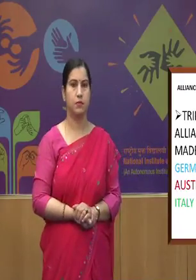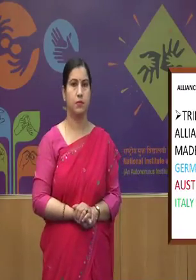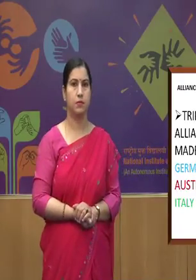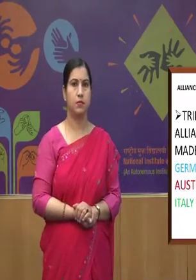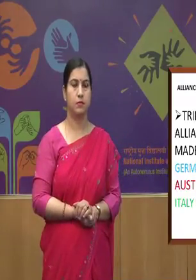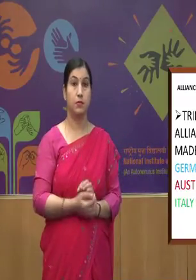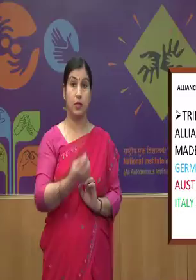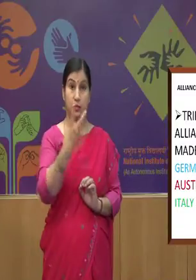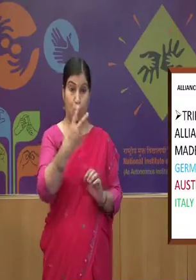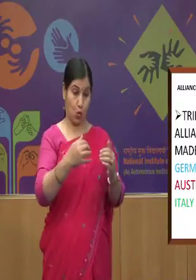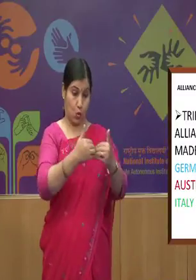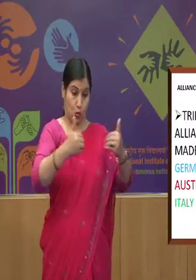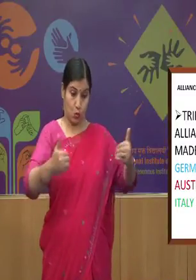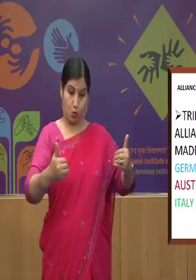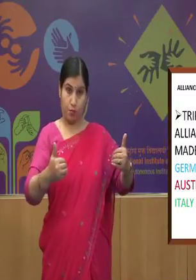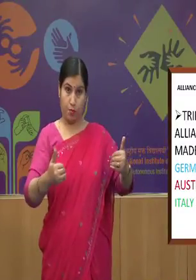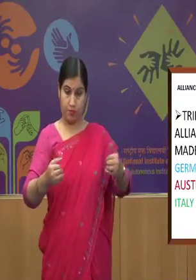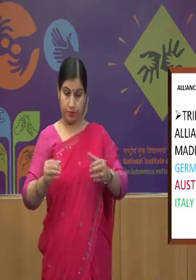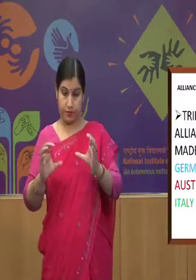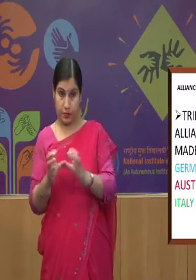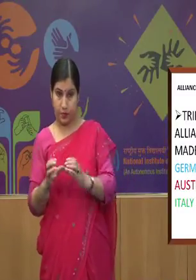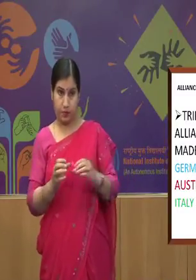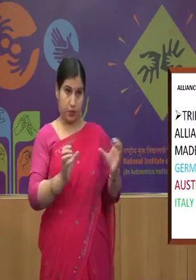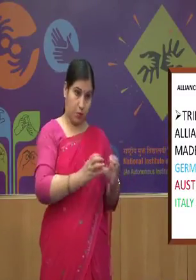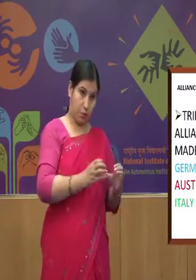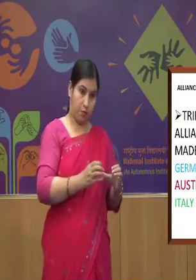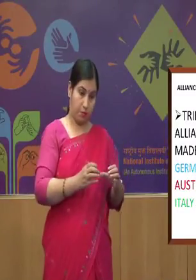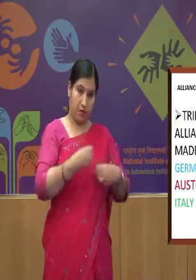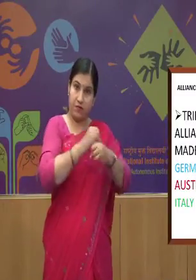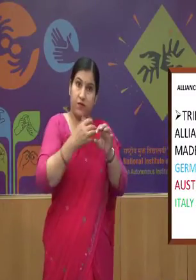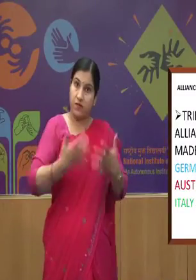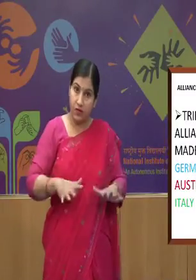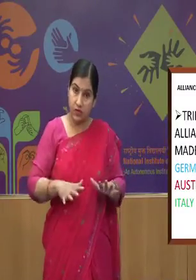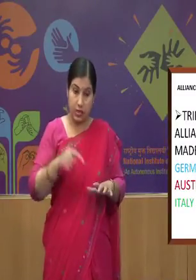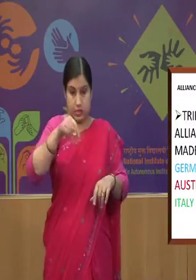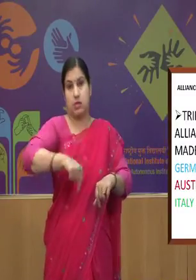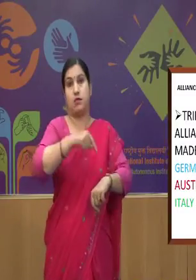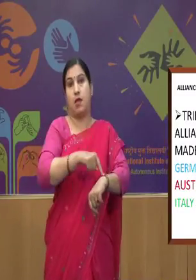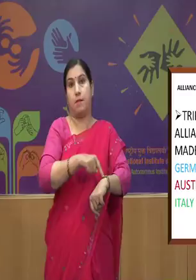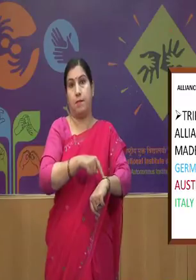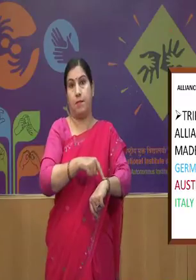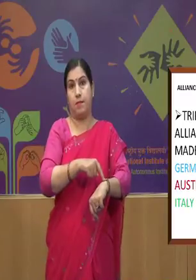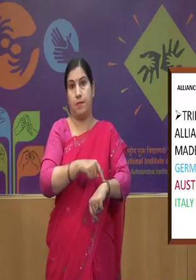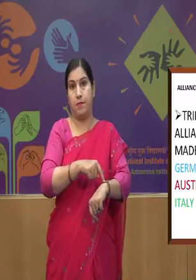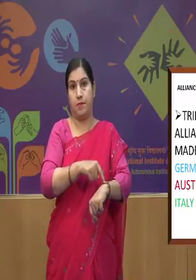Two separate groups of nations were formed in the world around this time.